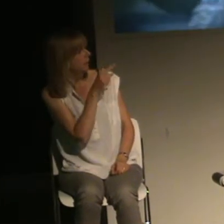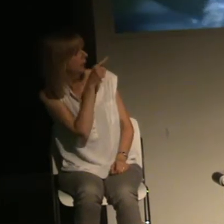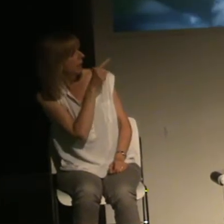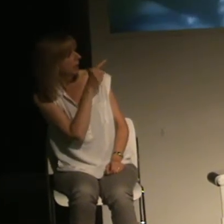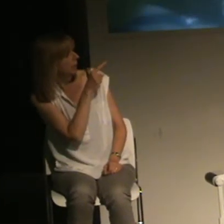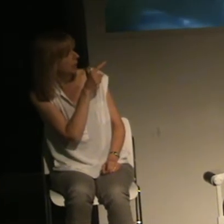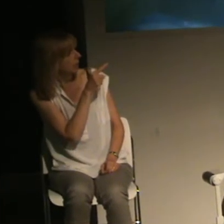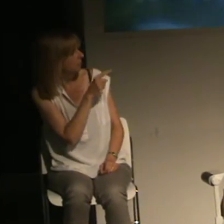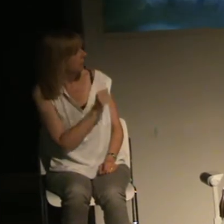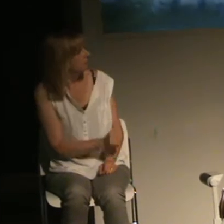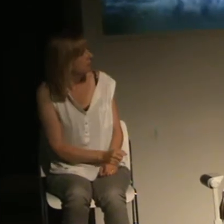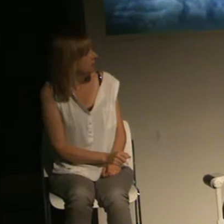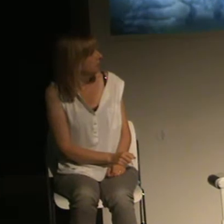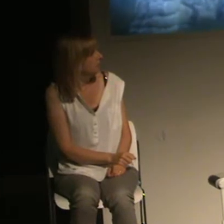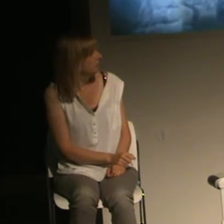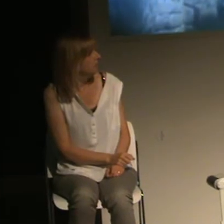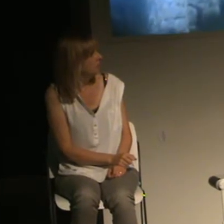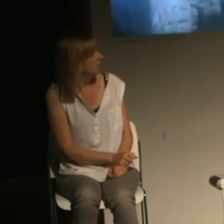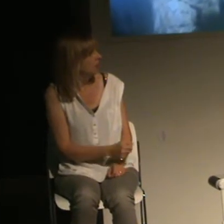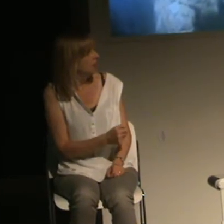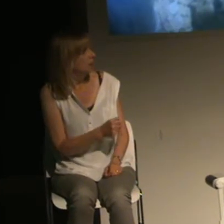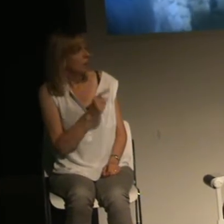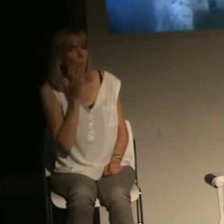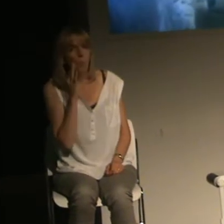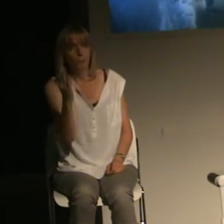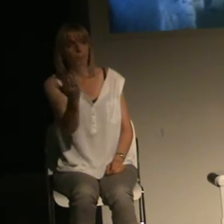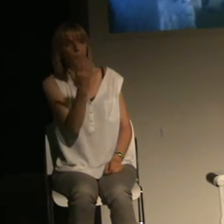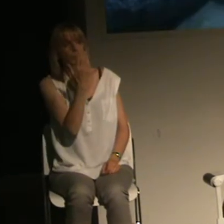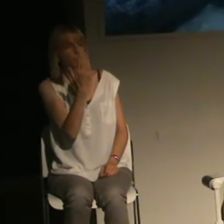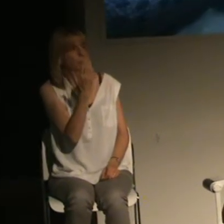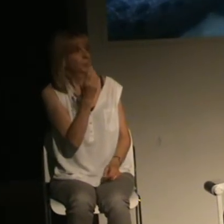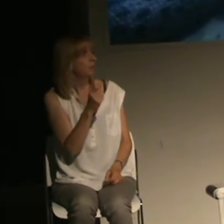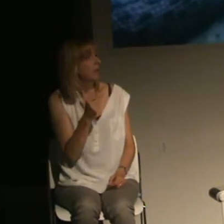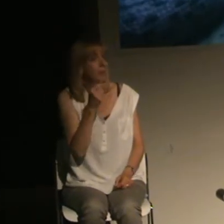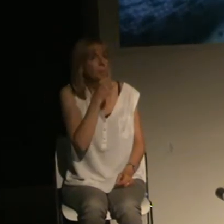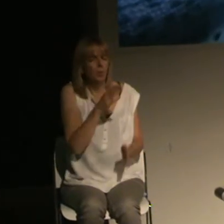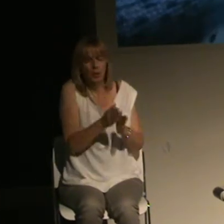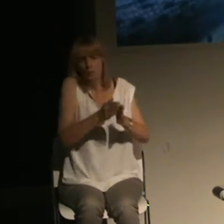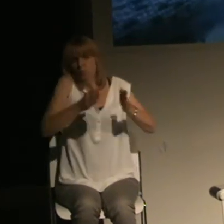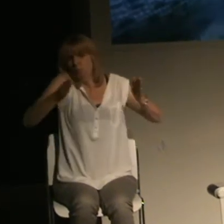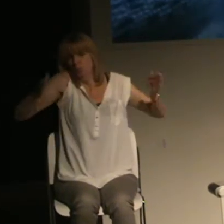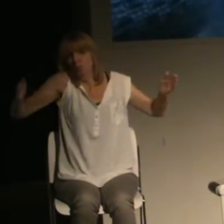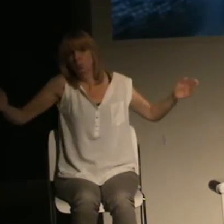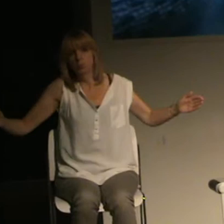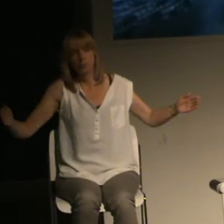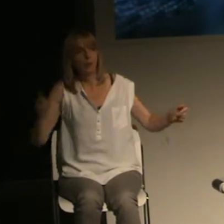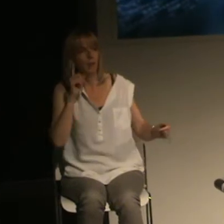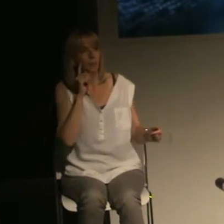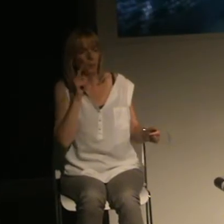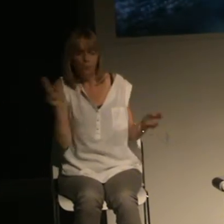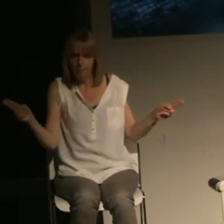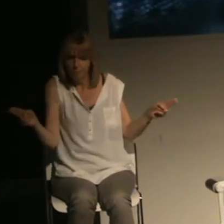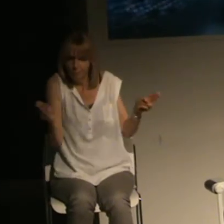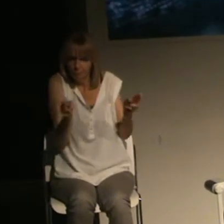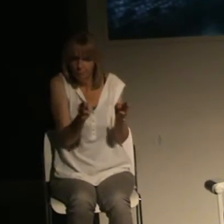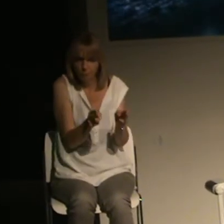when they do a bit more of a close-up. The male is much bigger than the female. That's the female on the right, the smaller